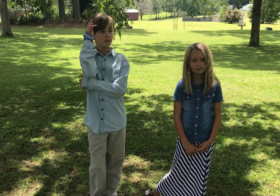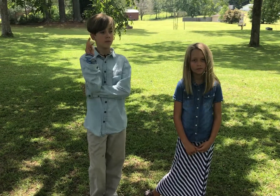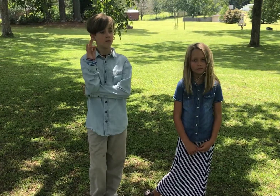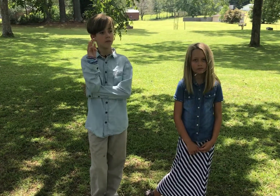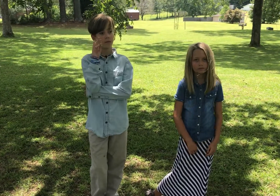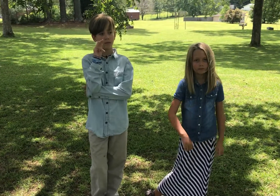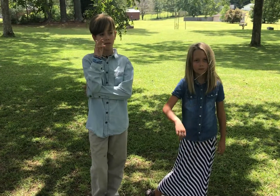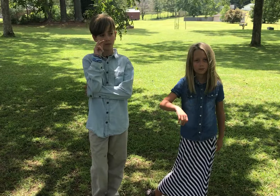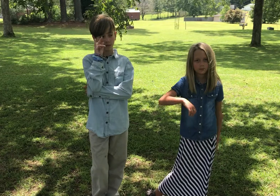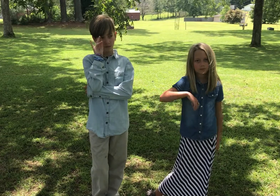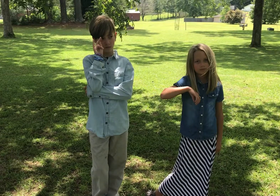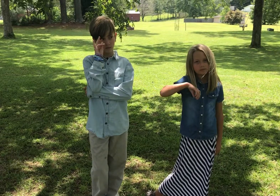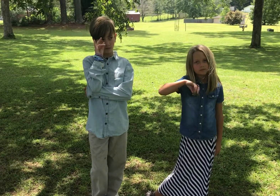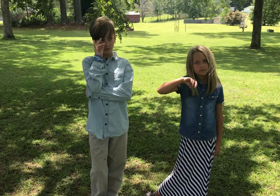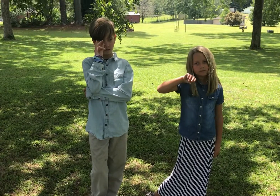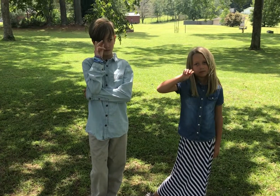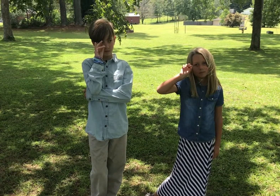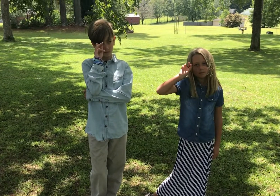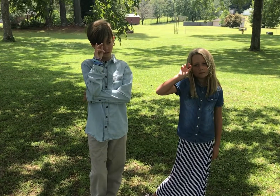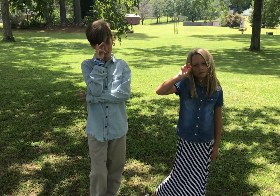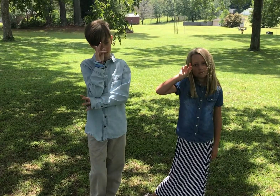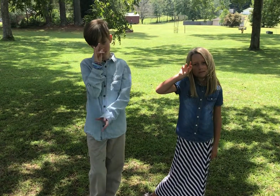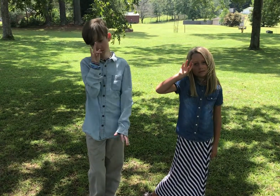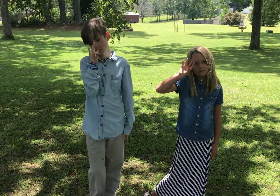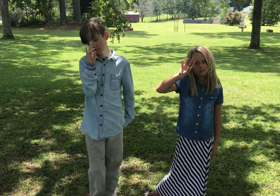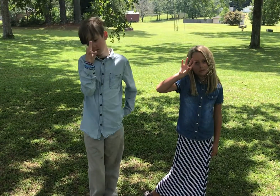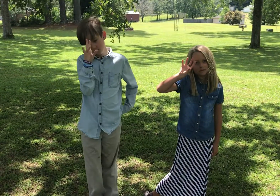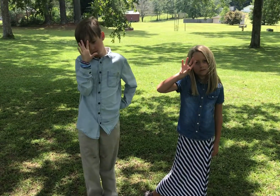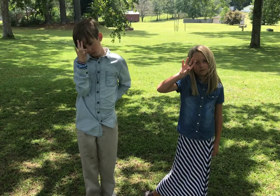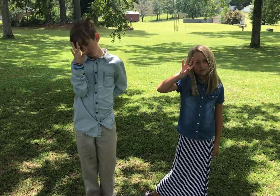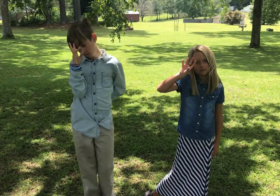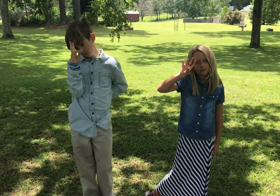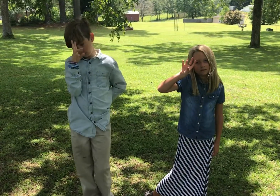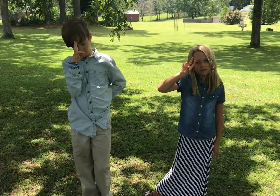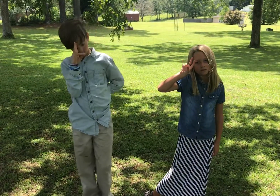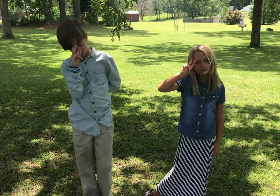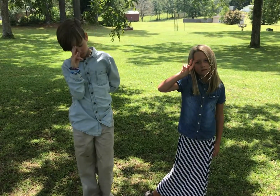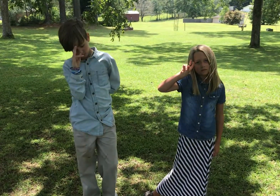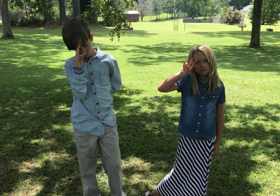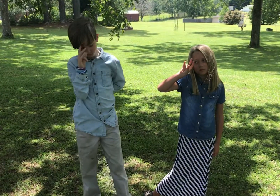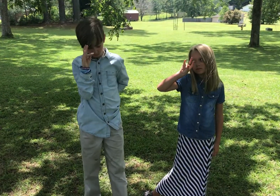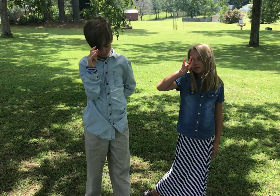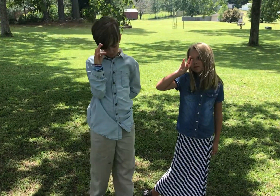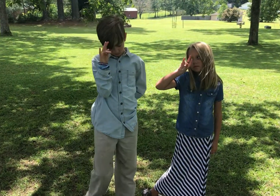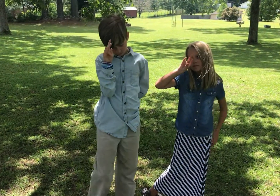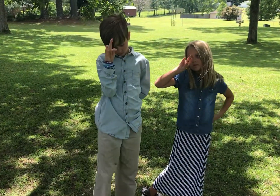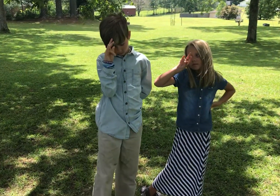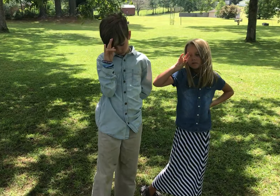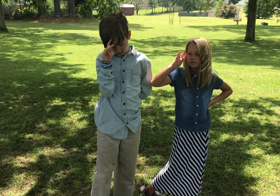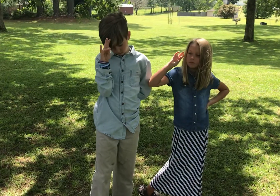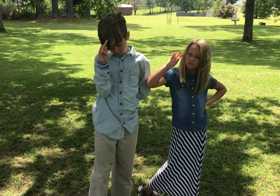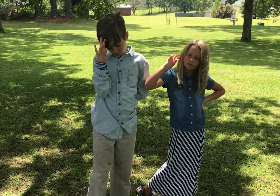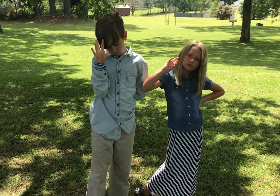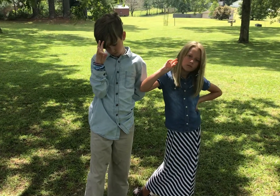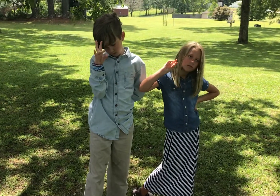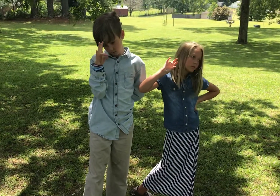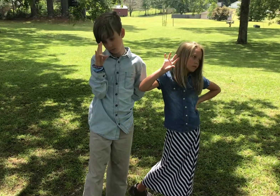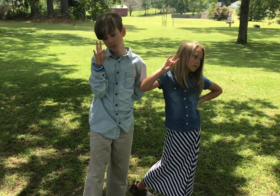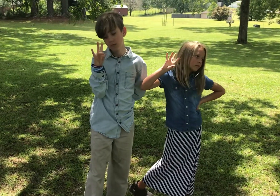17. So to do that, you take your thumb and your ring finger, and you can either rub your ring finger against your thumb or you can tap it on your